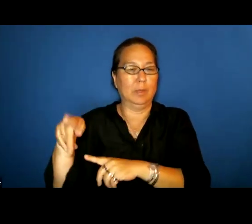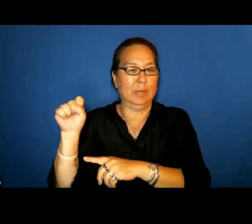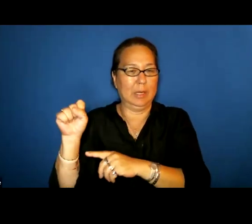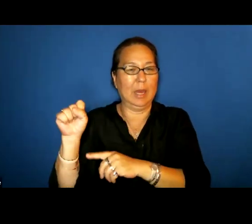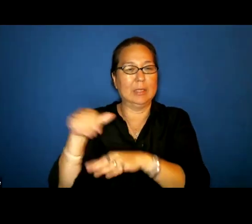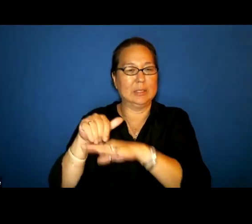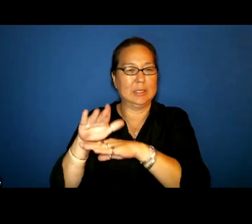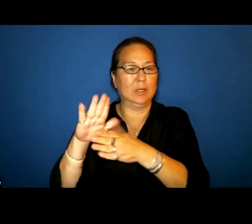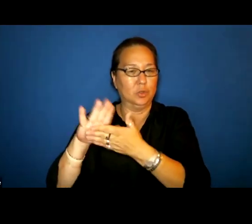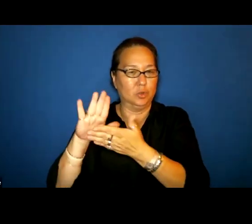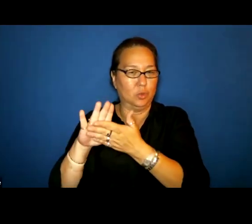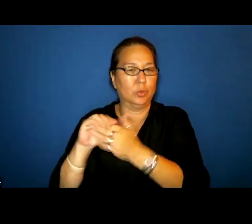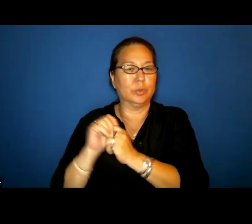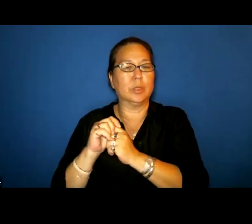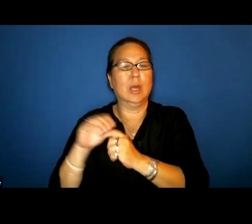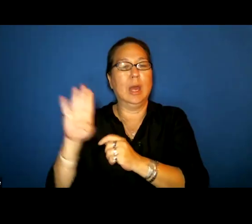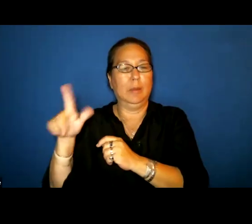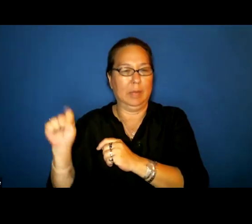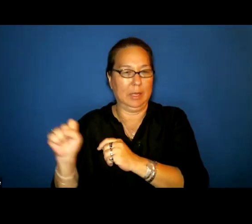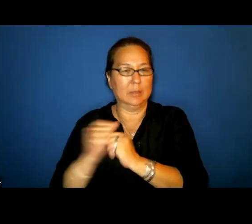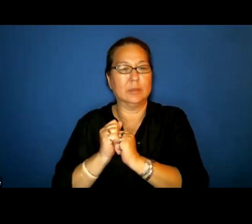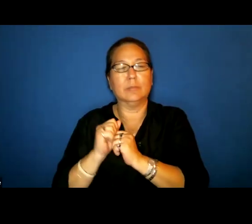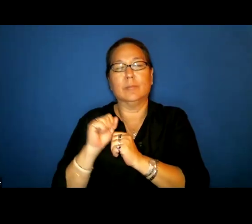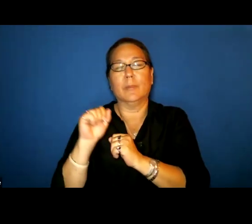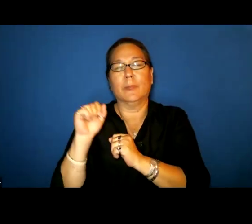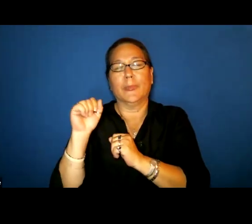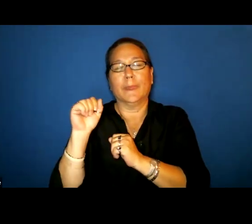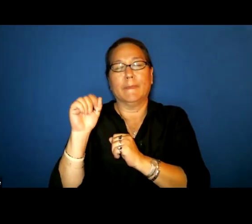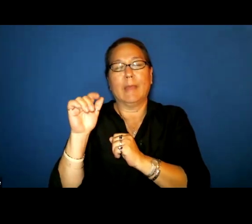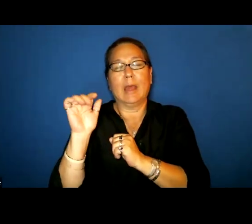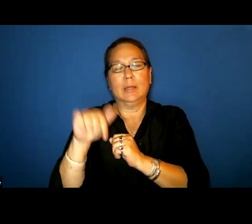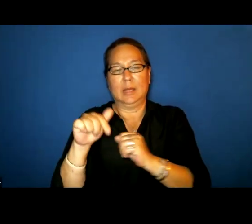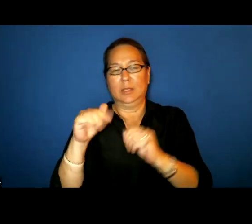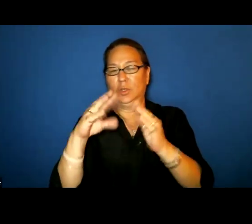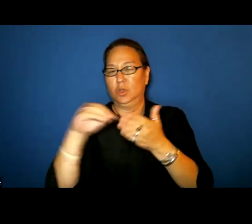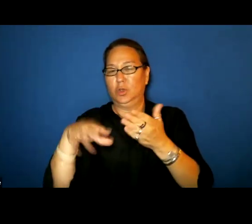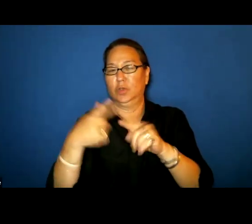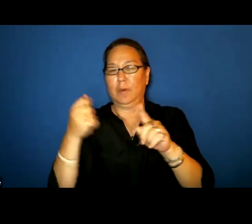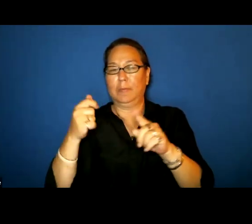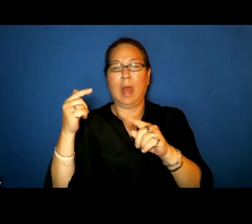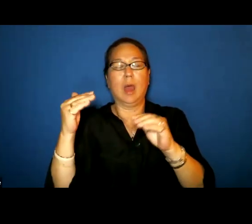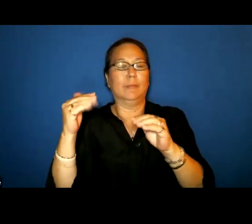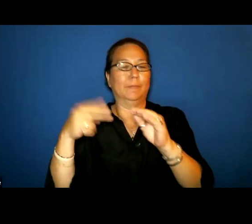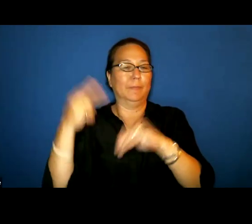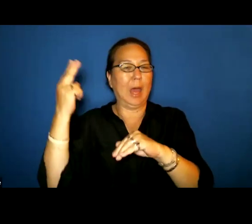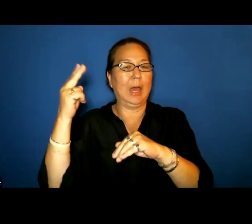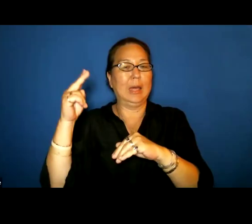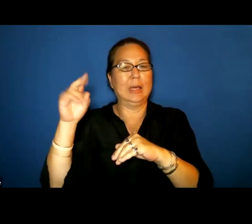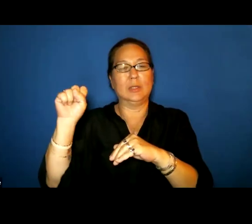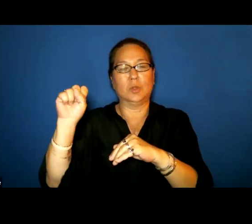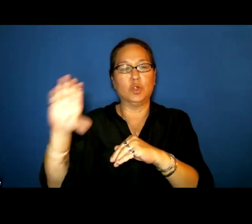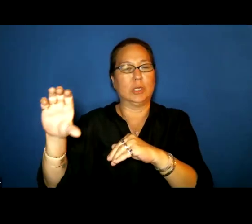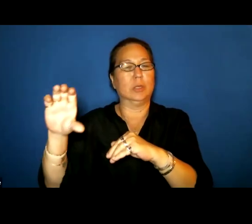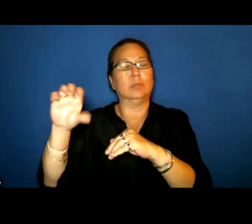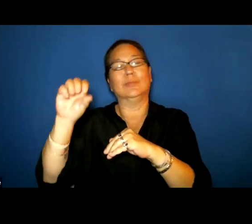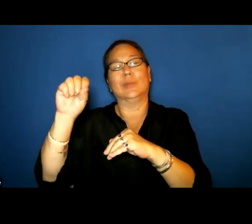of white students, students from the highest socioeconomic tier, and students who do not attend BPS elementary